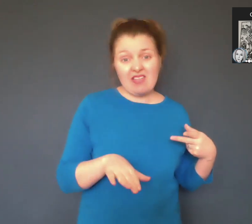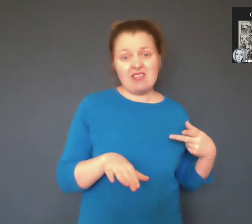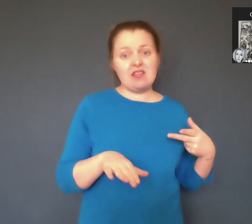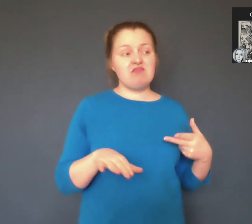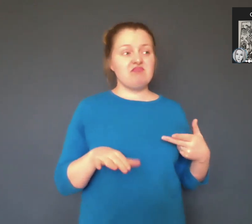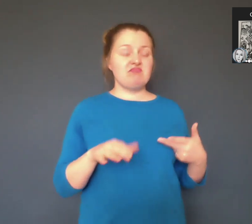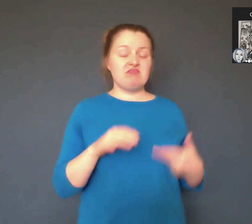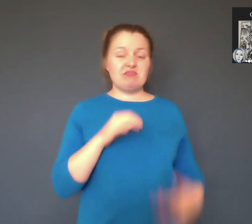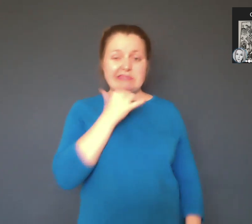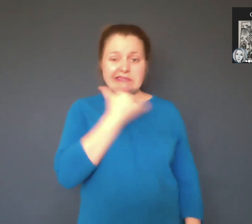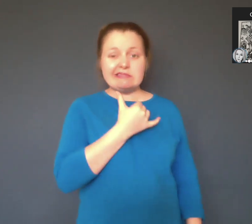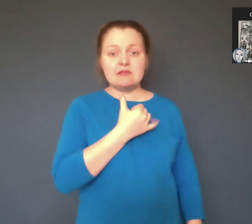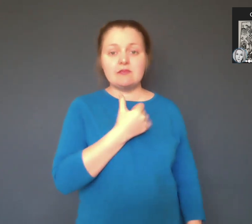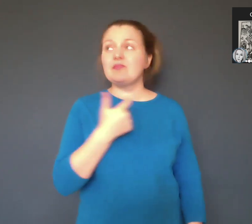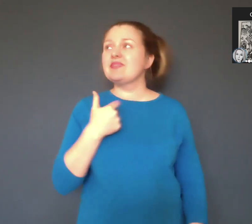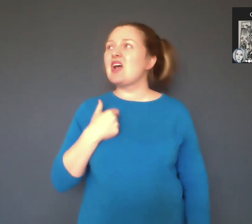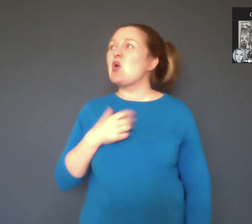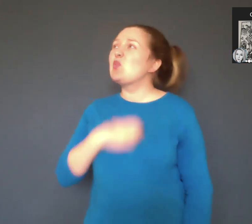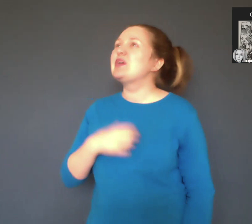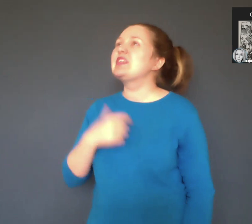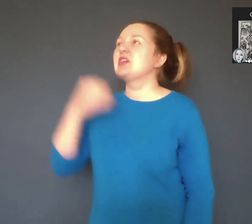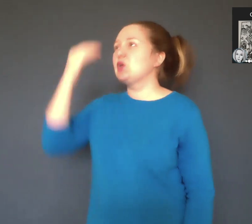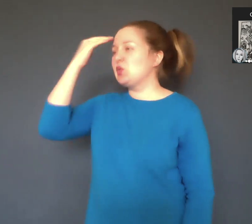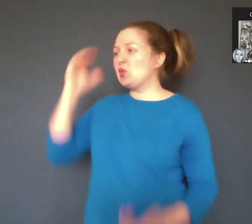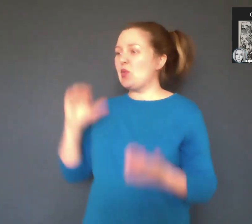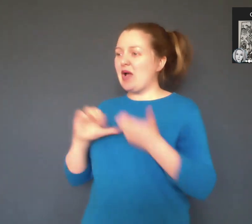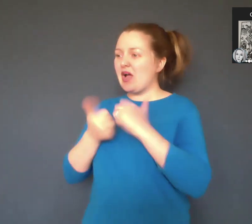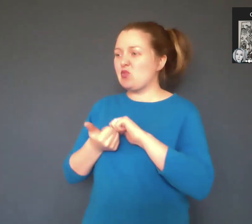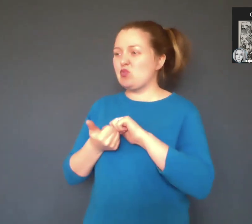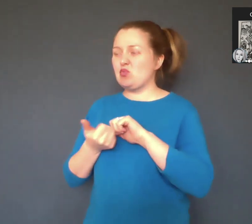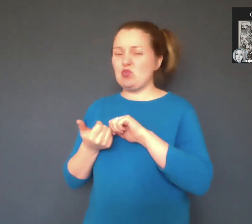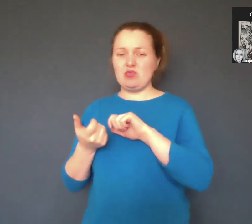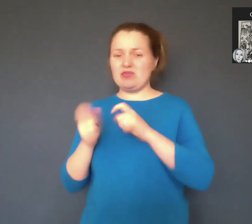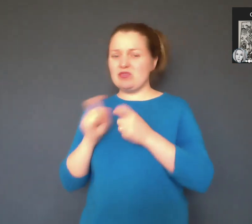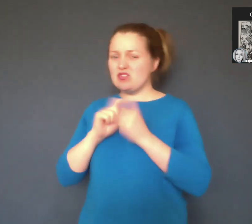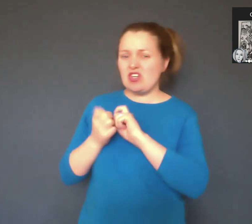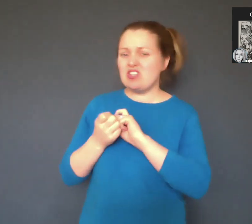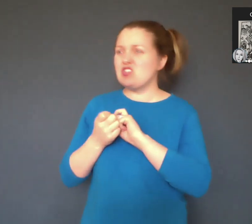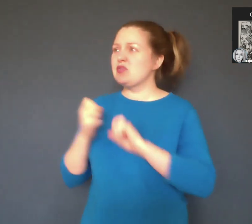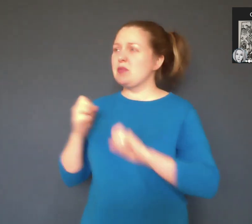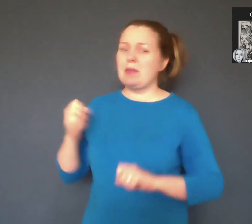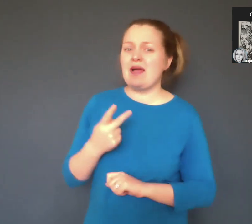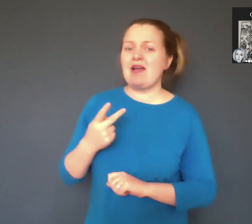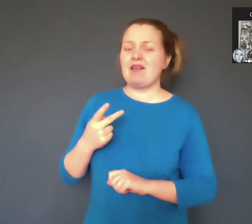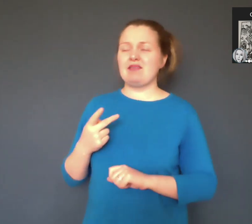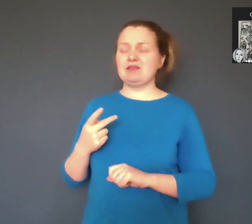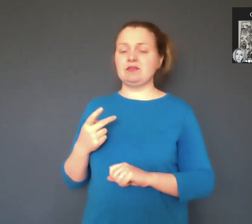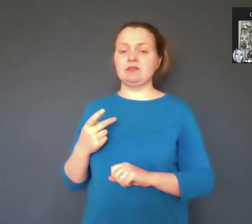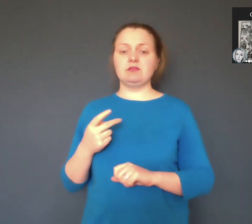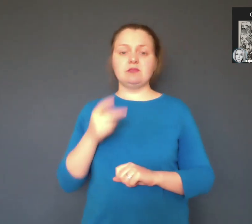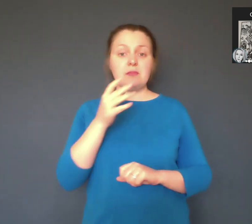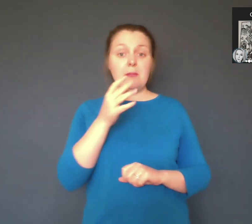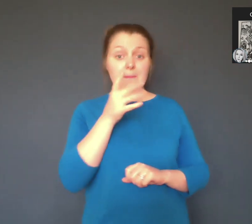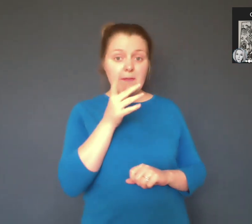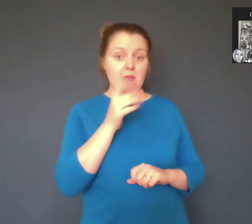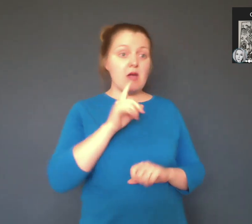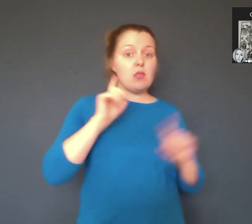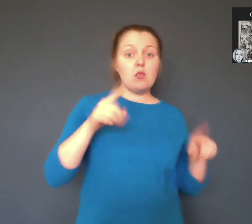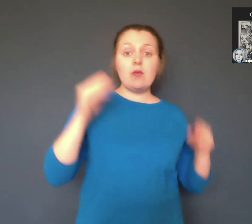out shopping in the middle of the morning and left Harvey haunted by that thought. Was there some way to undo the damage that had been done, to take